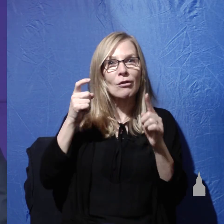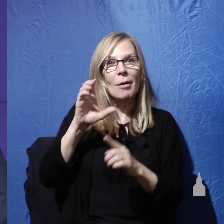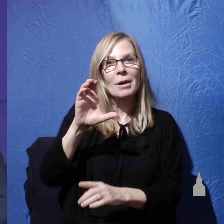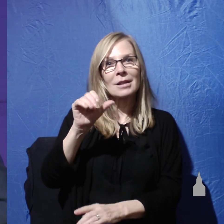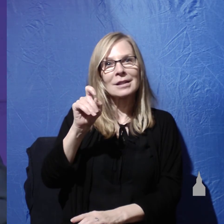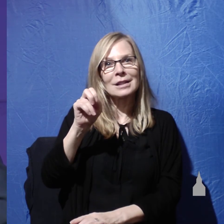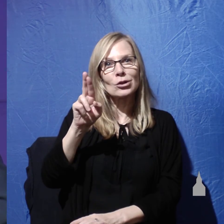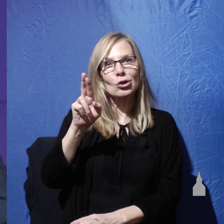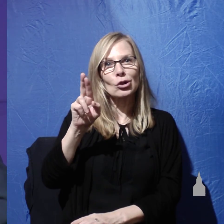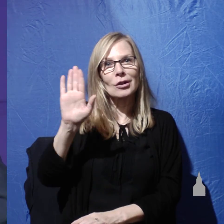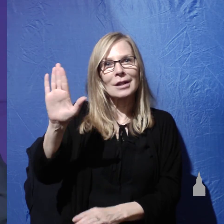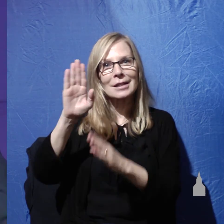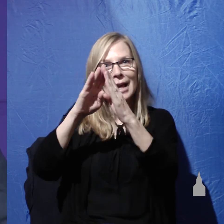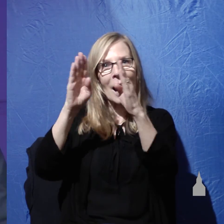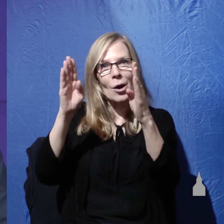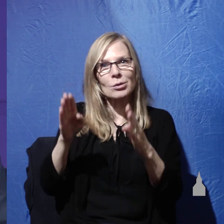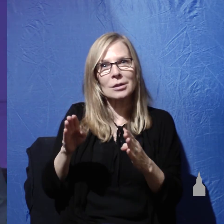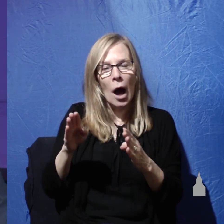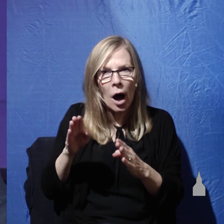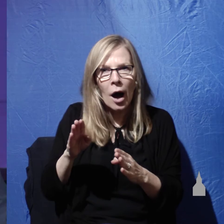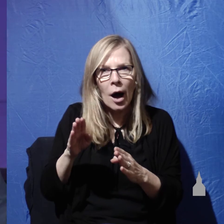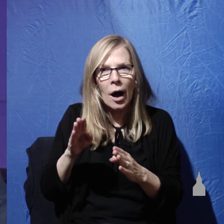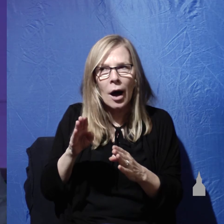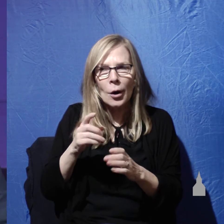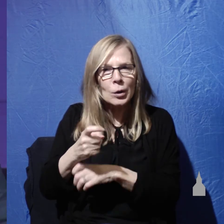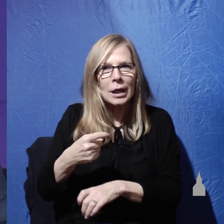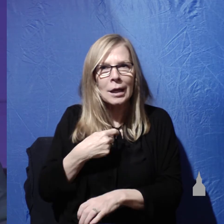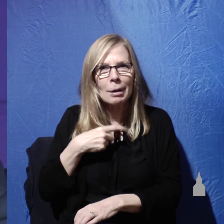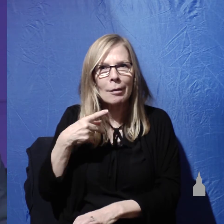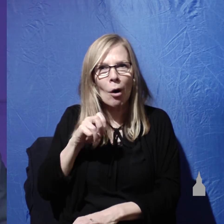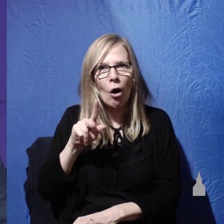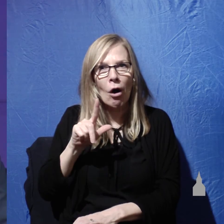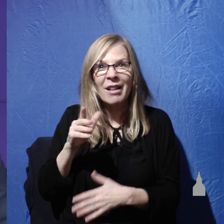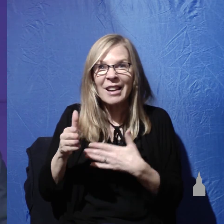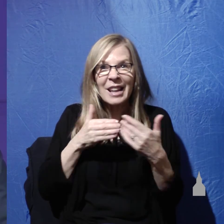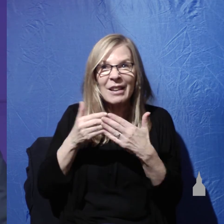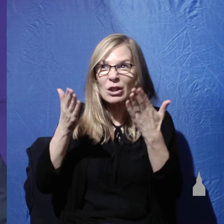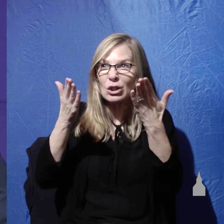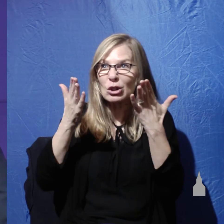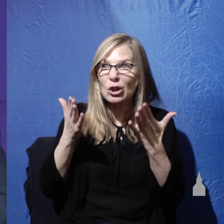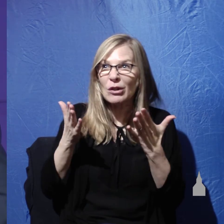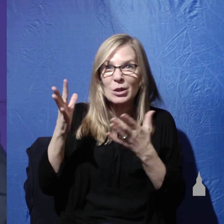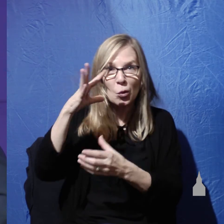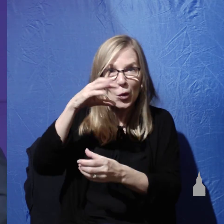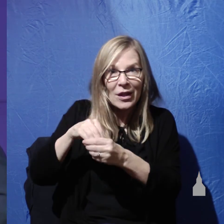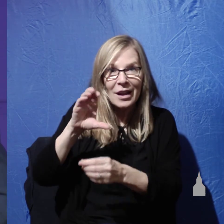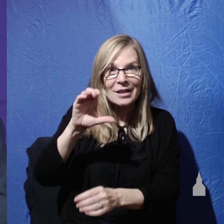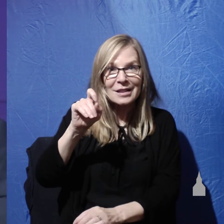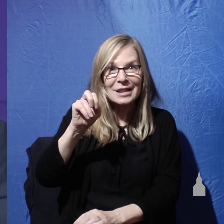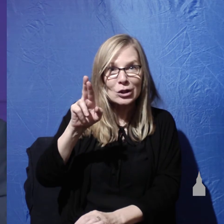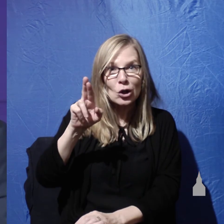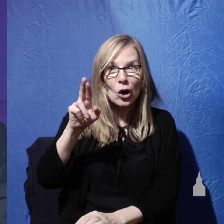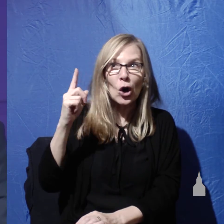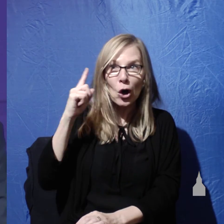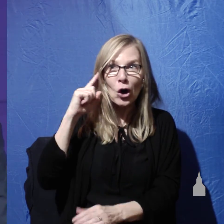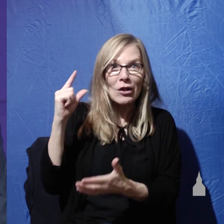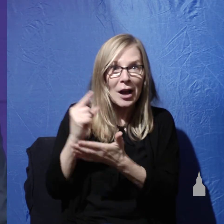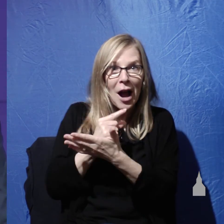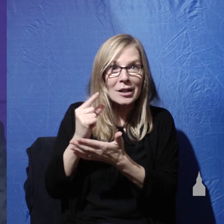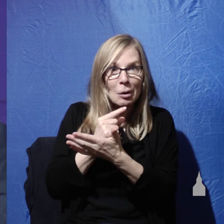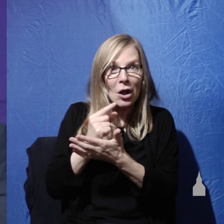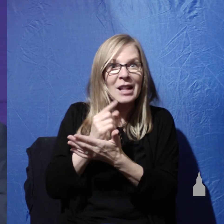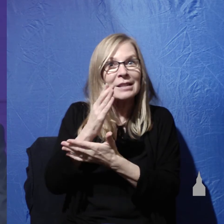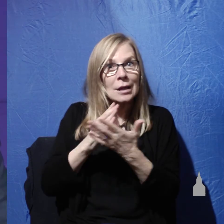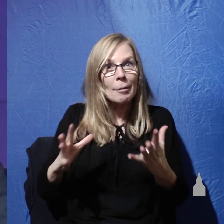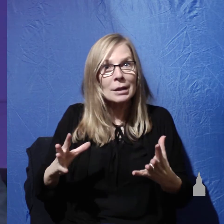Caesar's household. Are you kidding me, Paul? Even servants in the household of Caesar have heard the gospel,